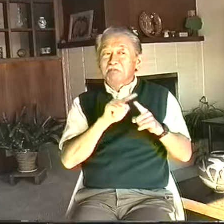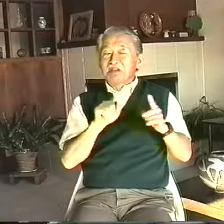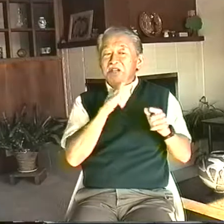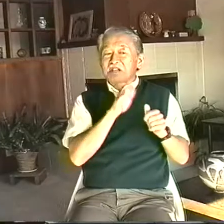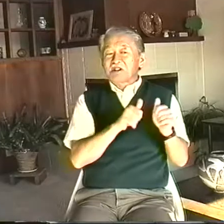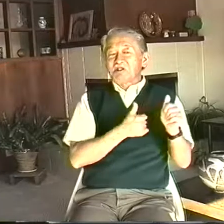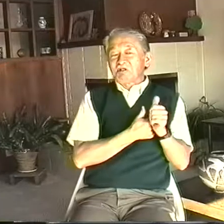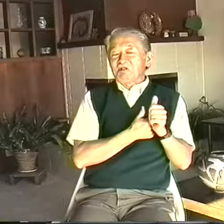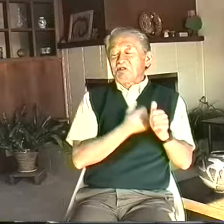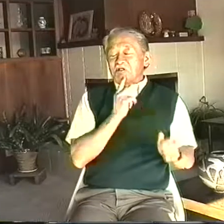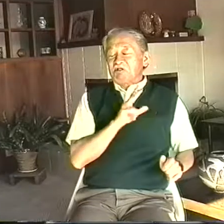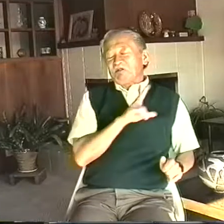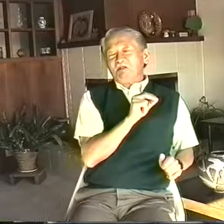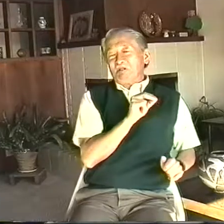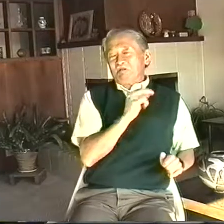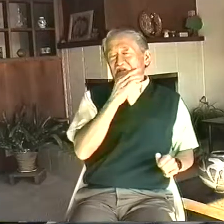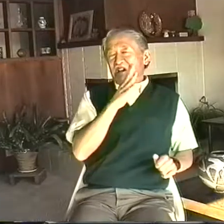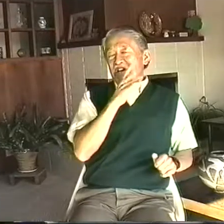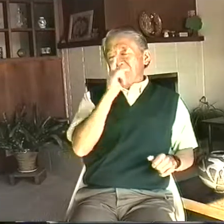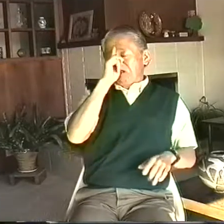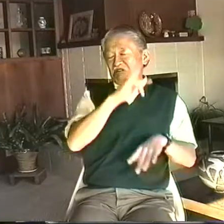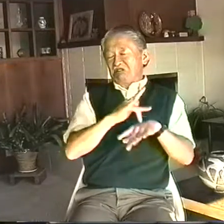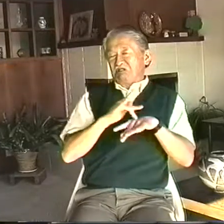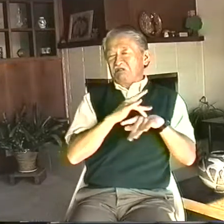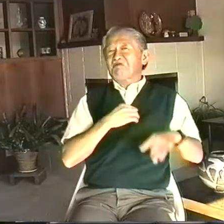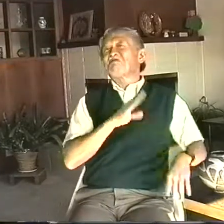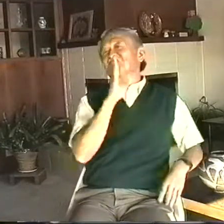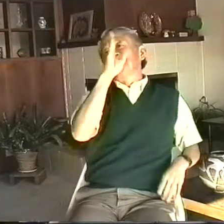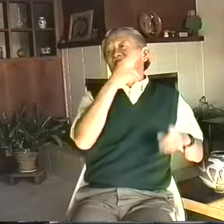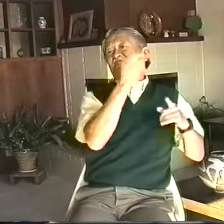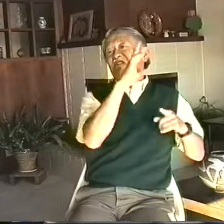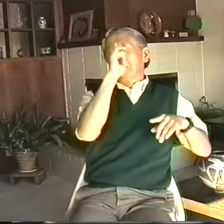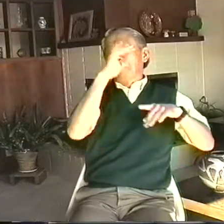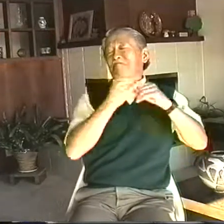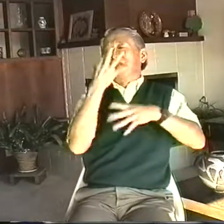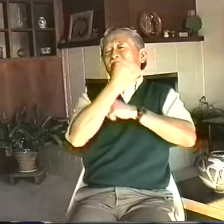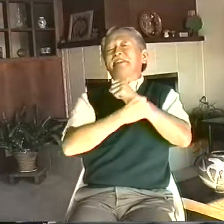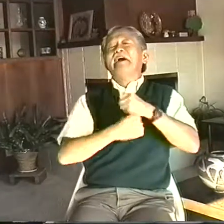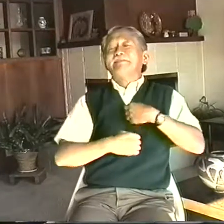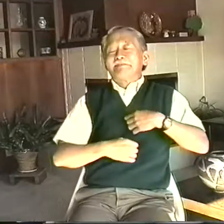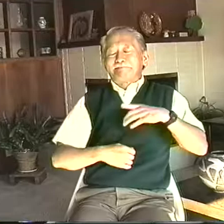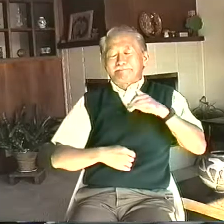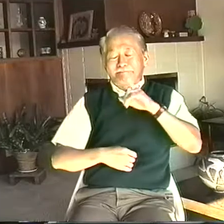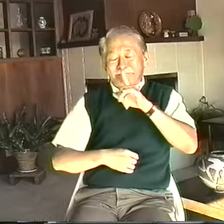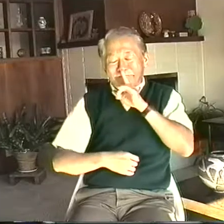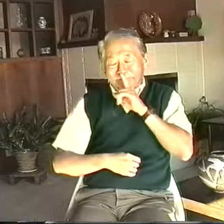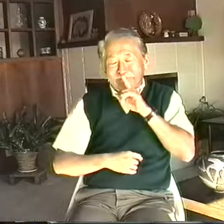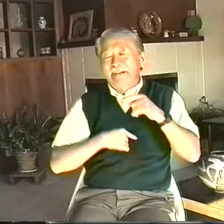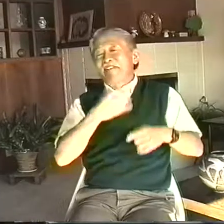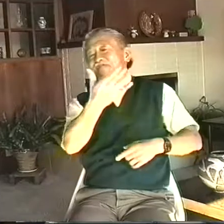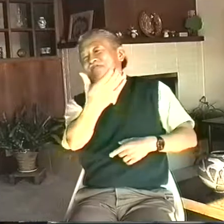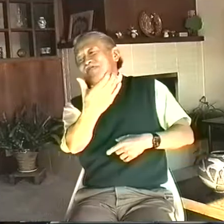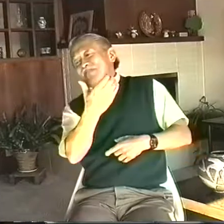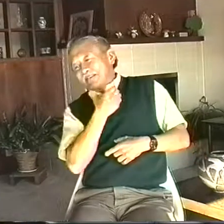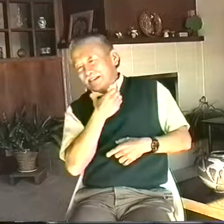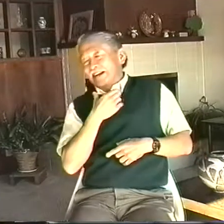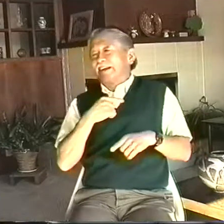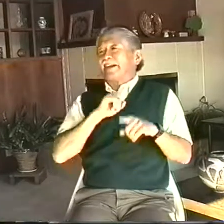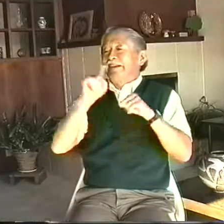could borrow $1,000. Behind the scenes, my mother had told my father not to loan me the money because of